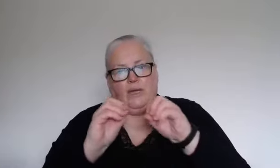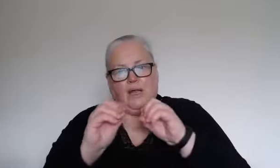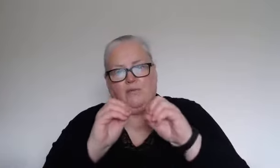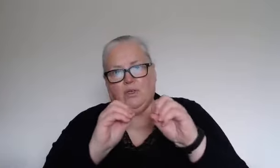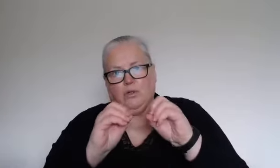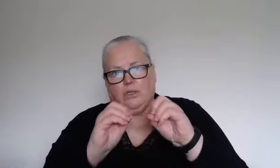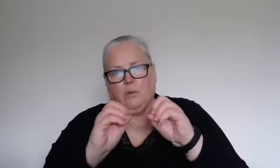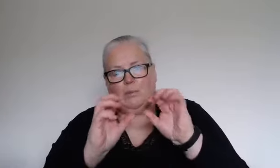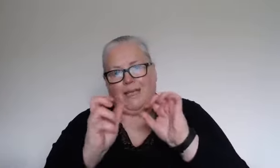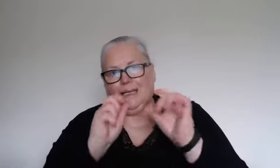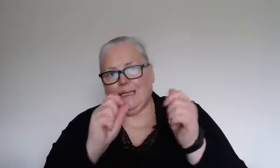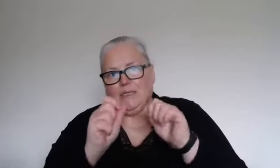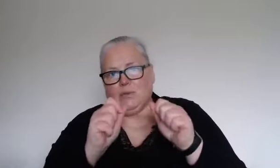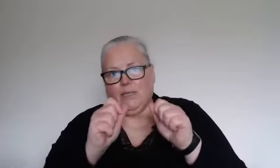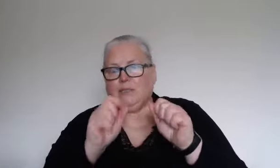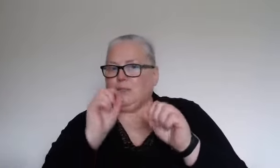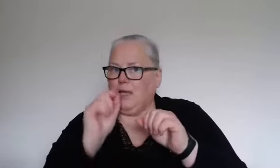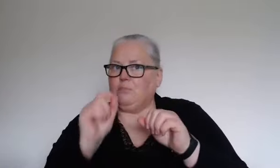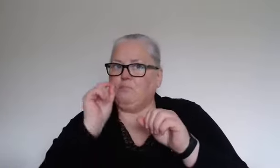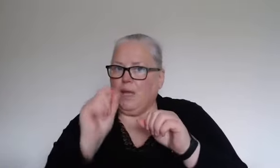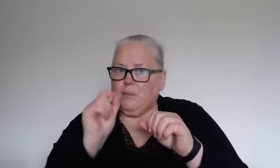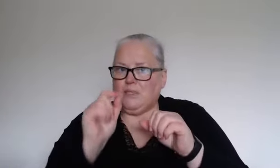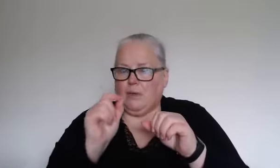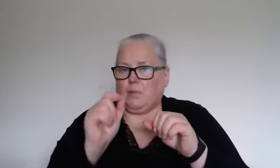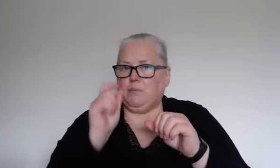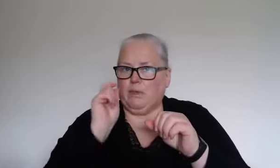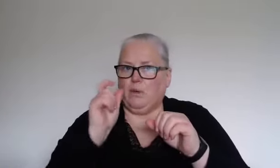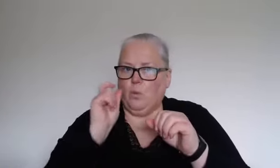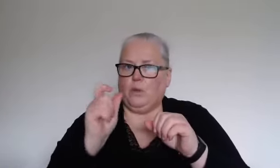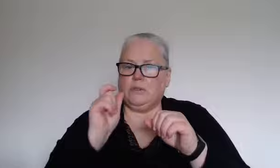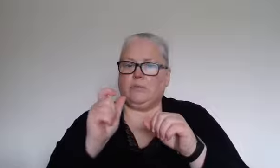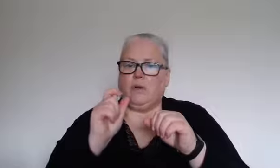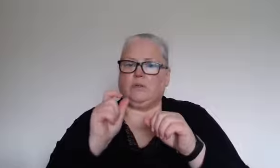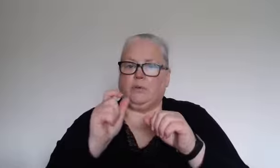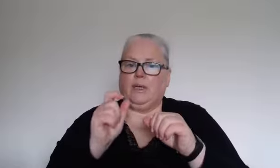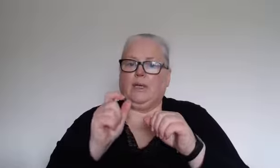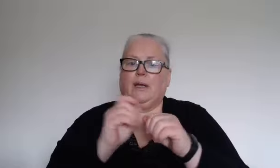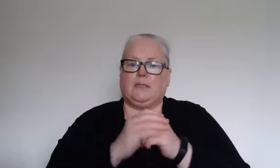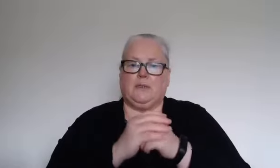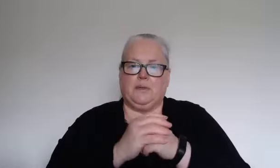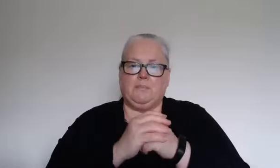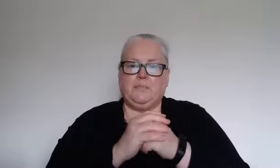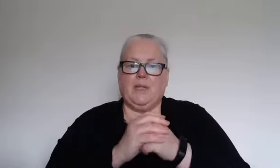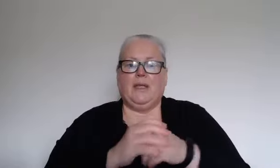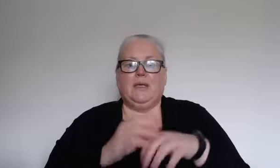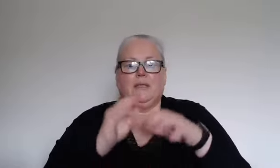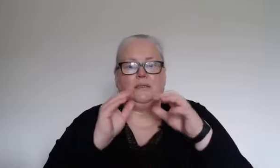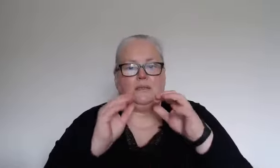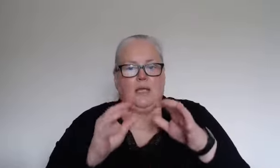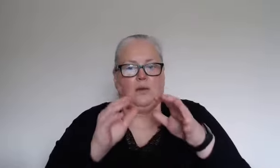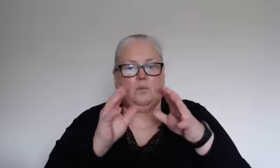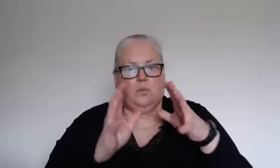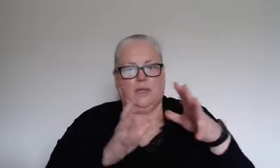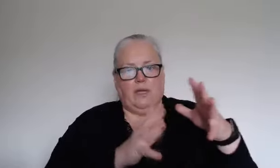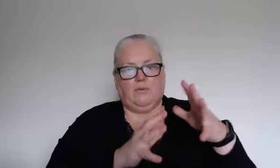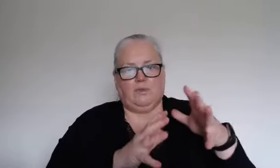a look at them and make little tweaks, again, baby steps, making one small tweak at a time, then we can have a look